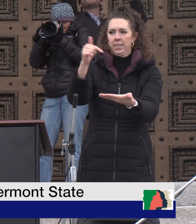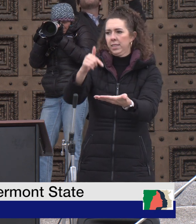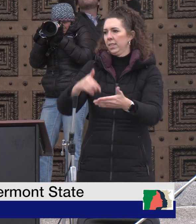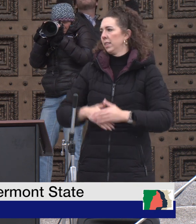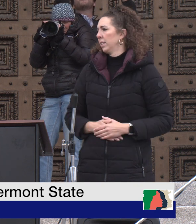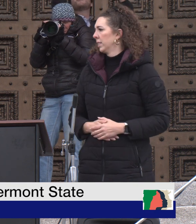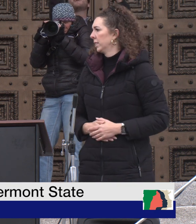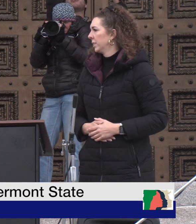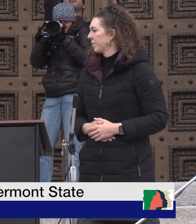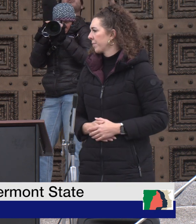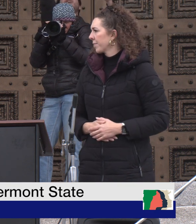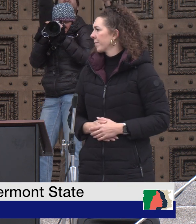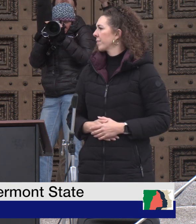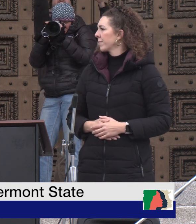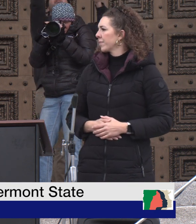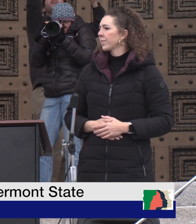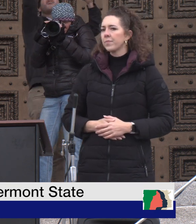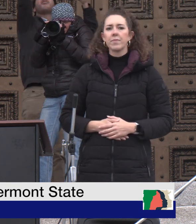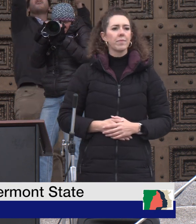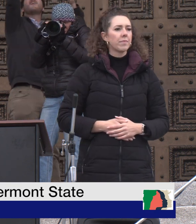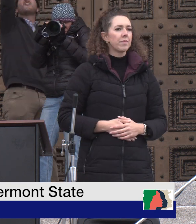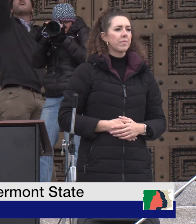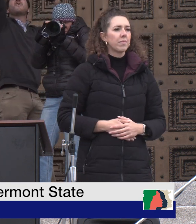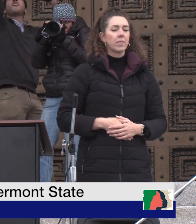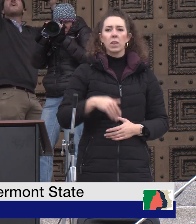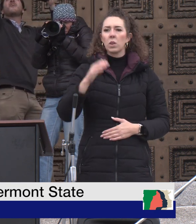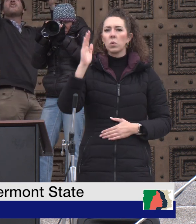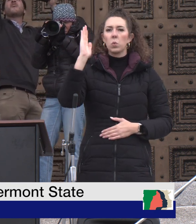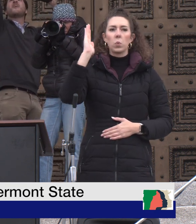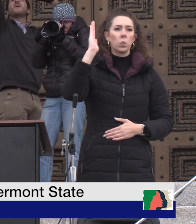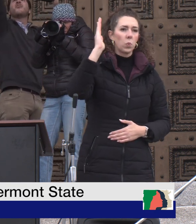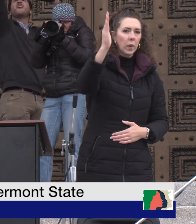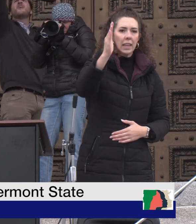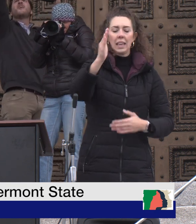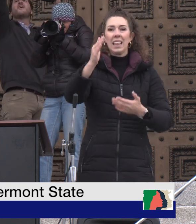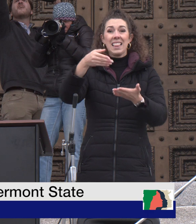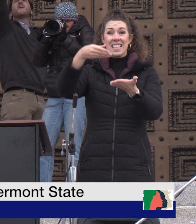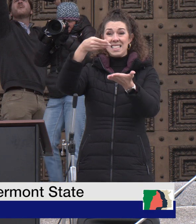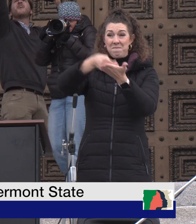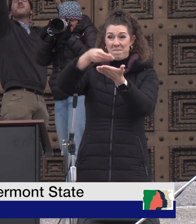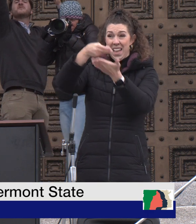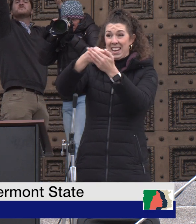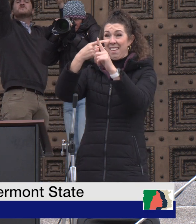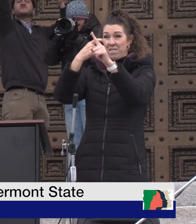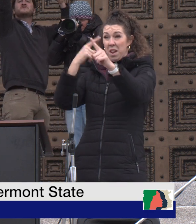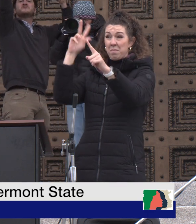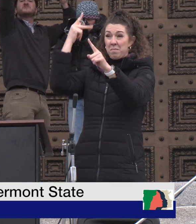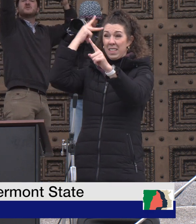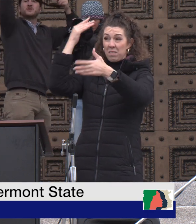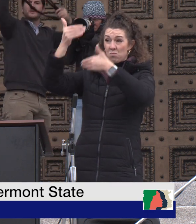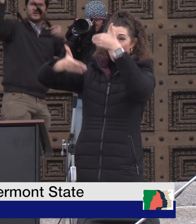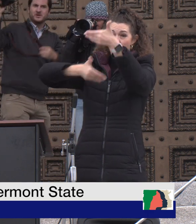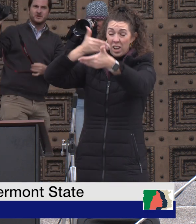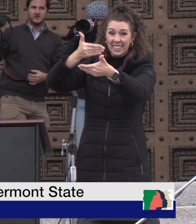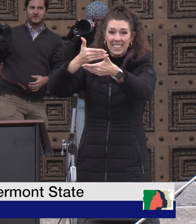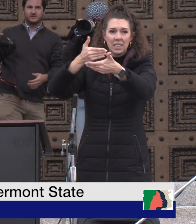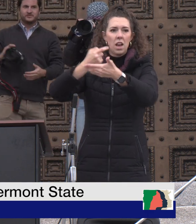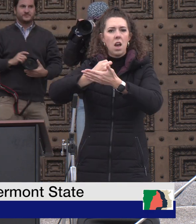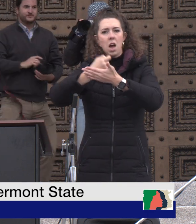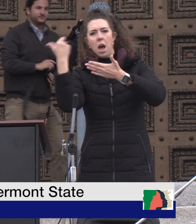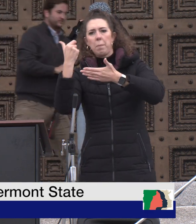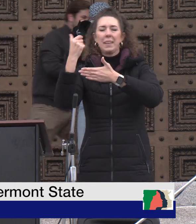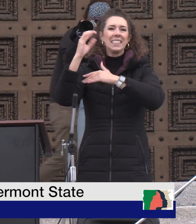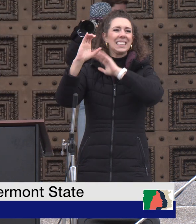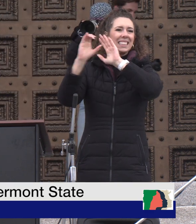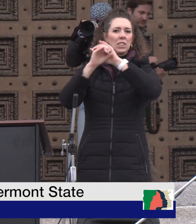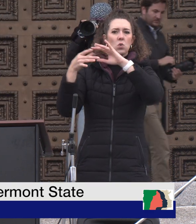Which says that we are going to get big money out of the political process, get rid of Citizens United, and move